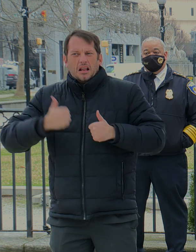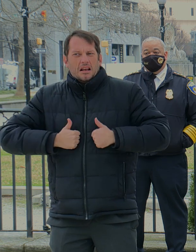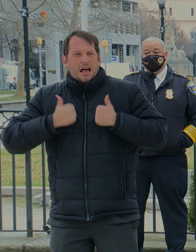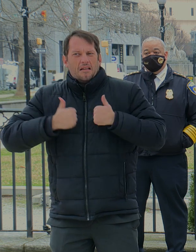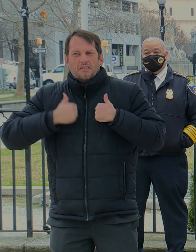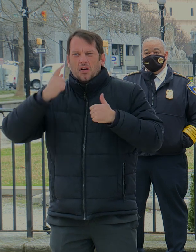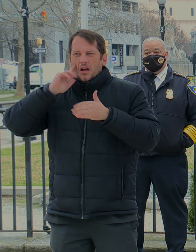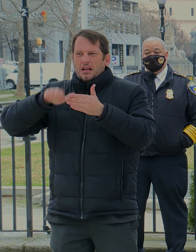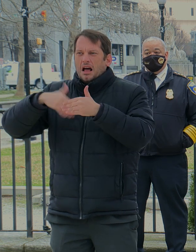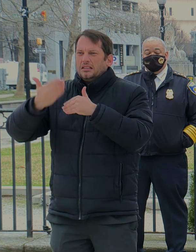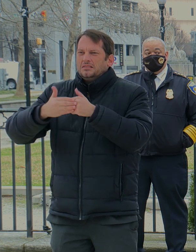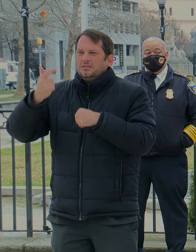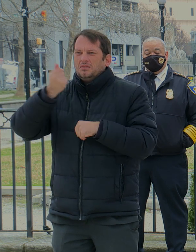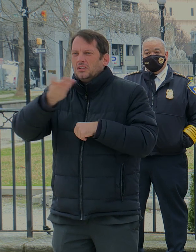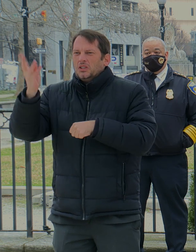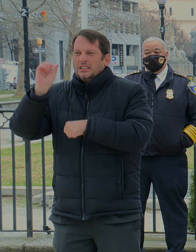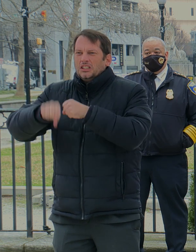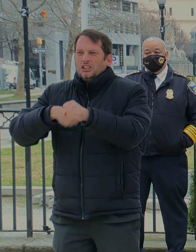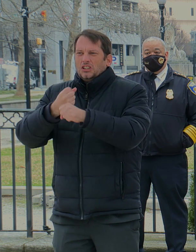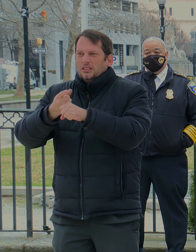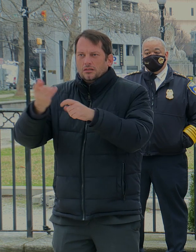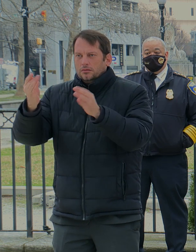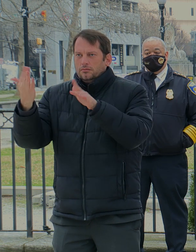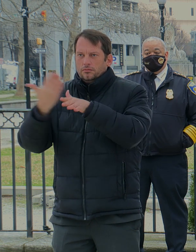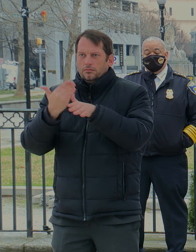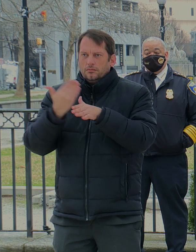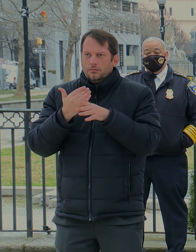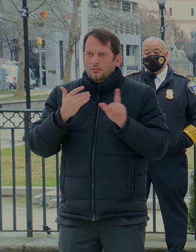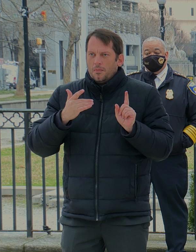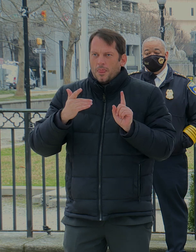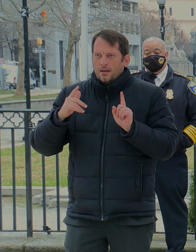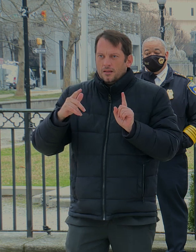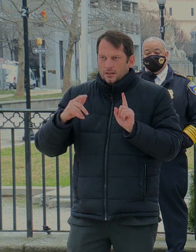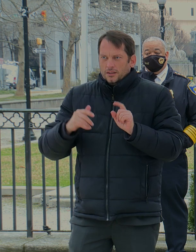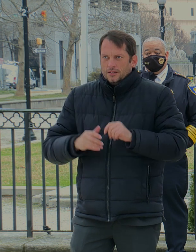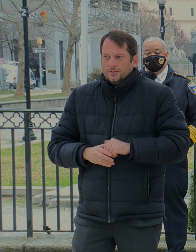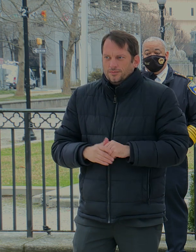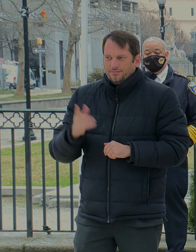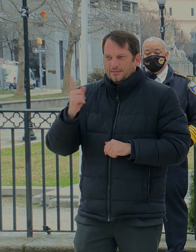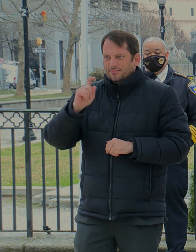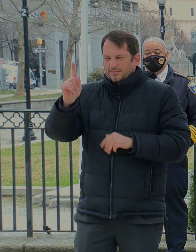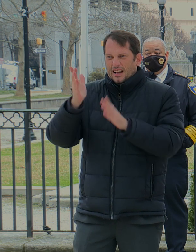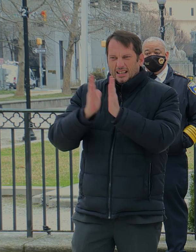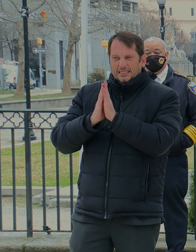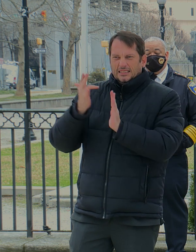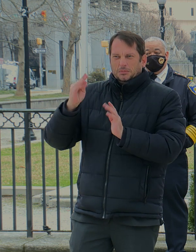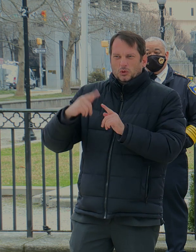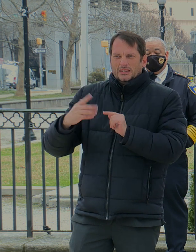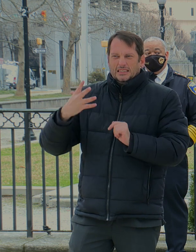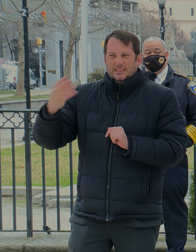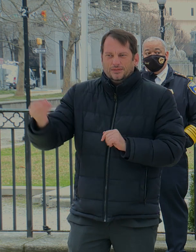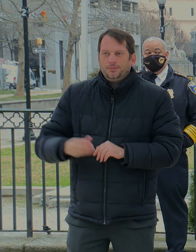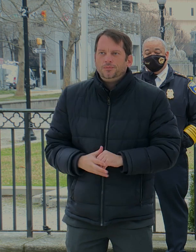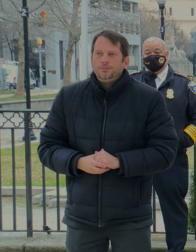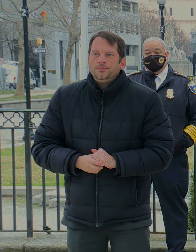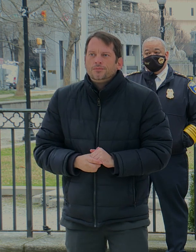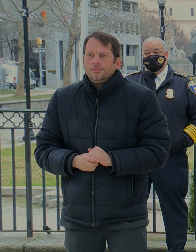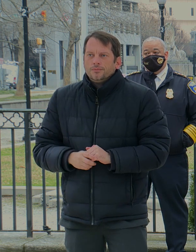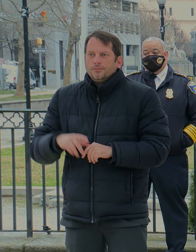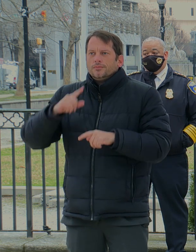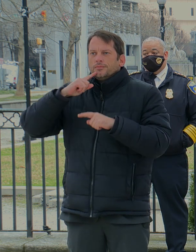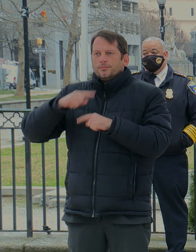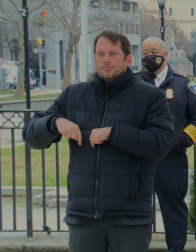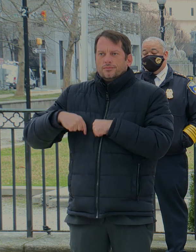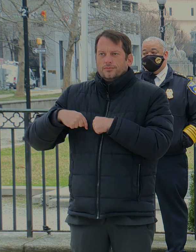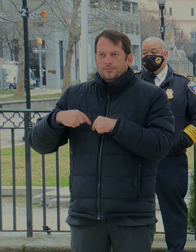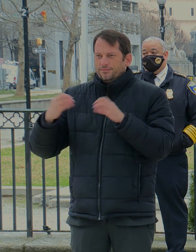You know I don't have no problem with that, but people need to hear this information because they dying. No, not you. People dying,